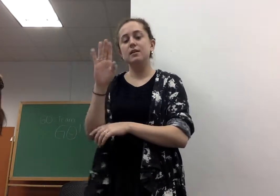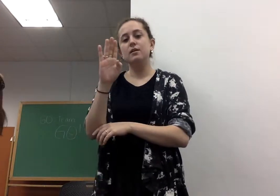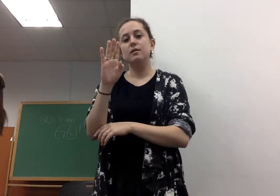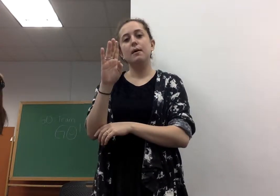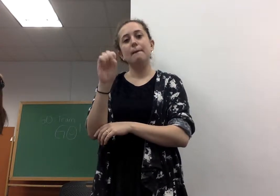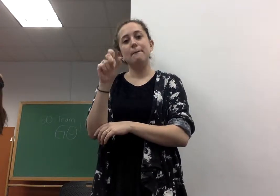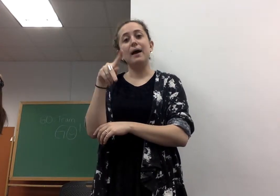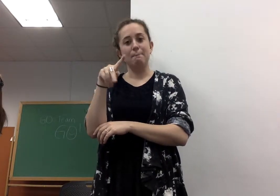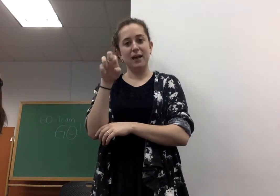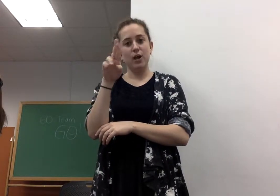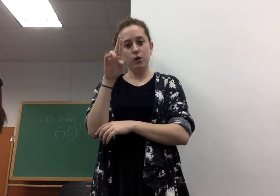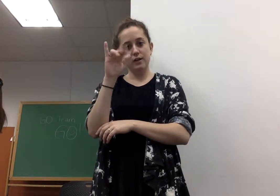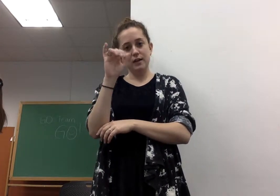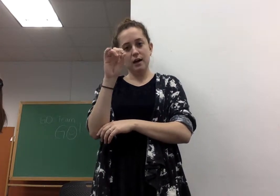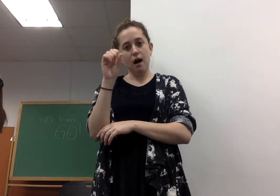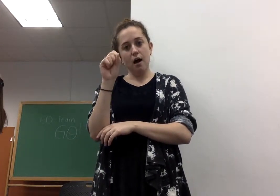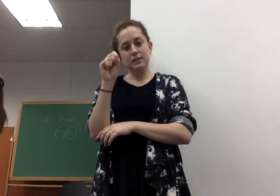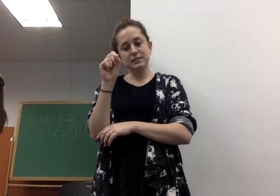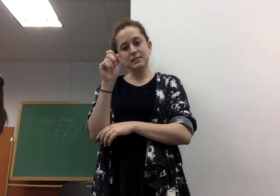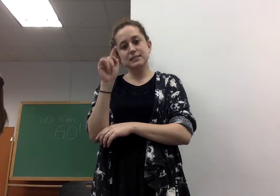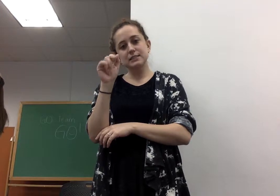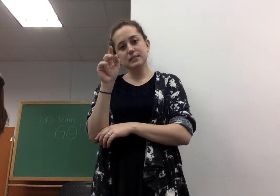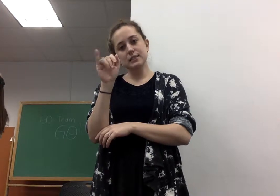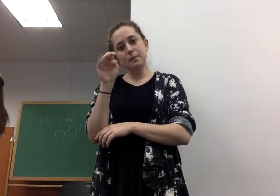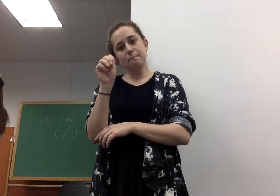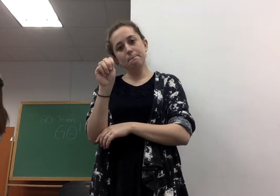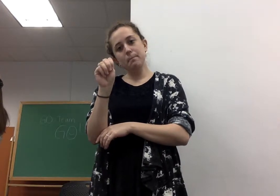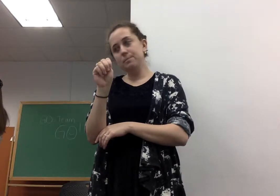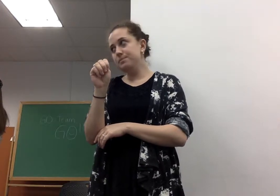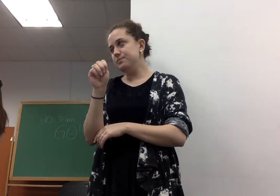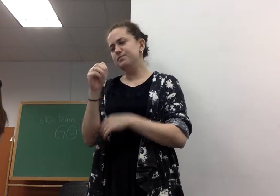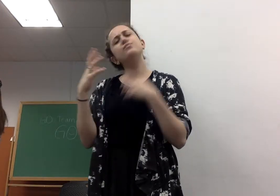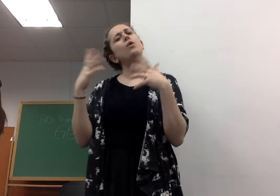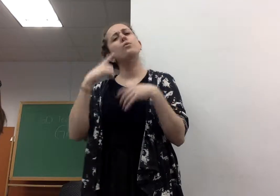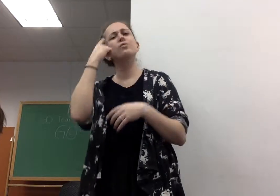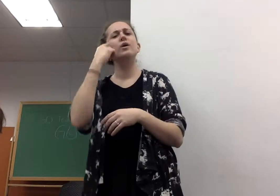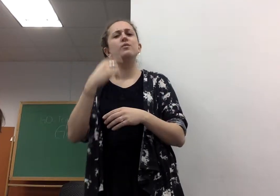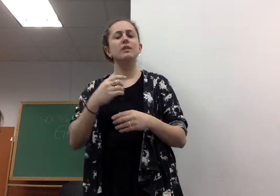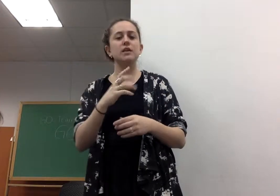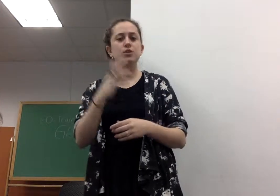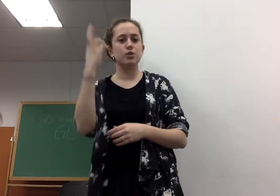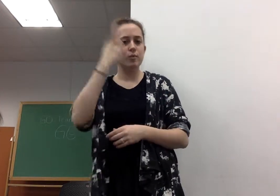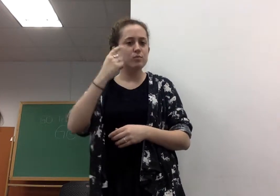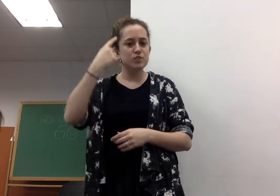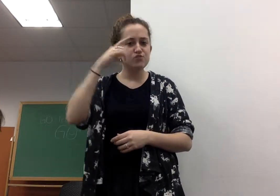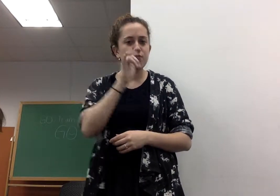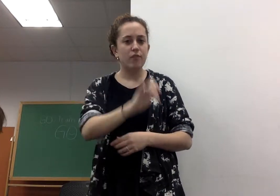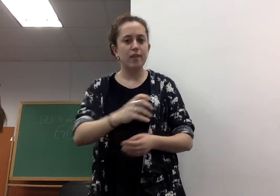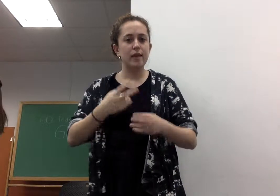think we could get out of the periosteum? What do you think the purpose of that bone structure could be? Why would you want a sleeve around this